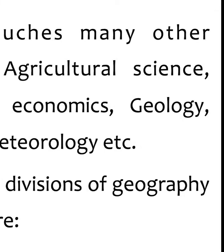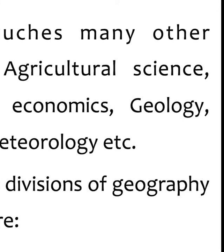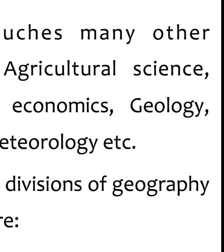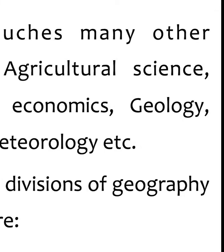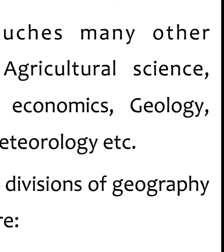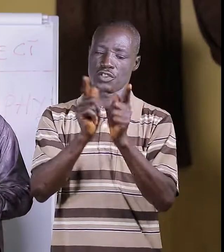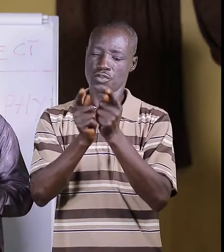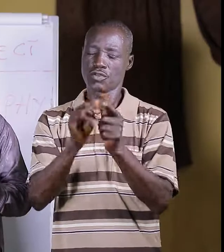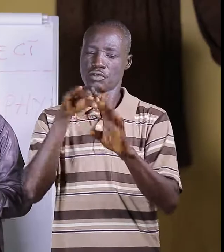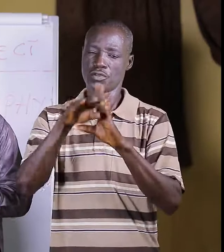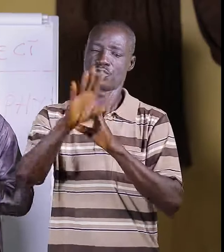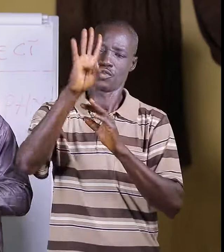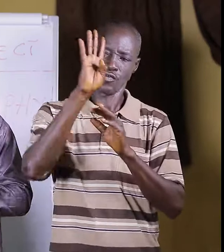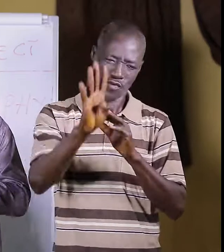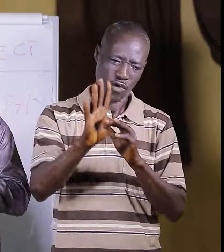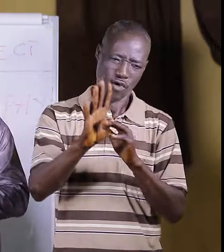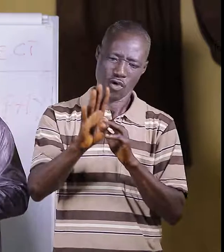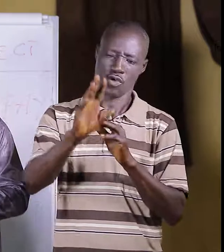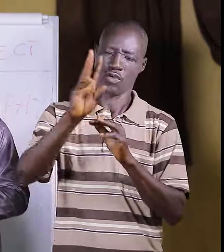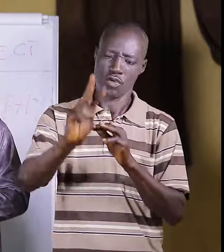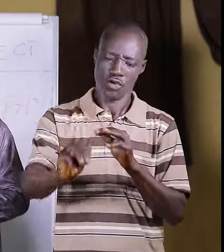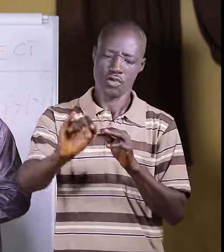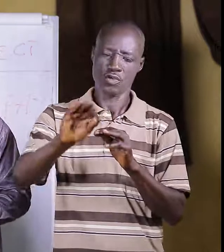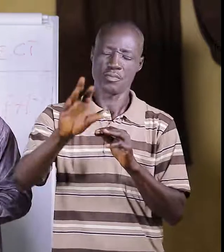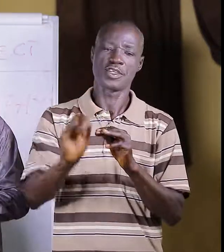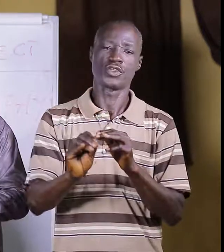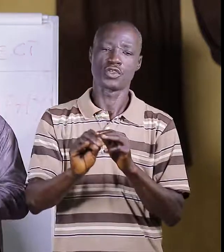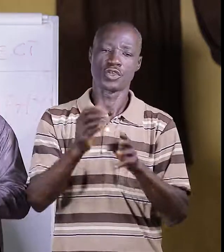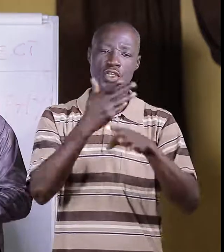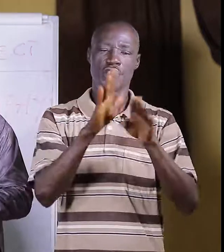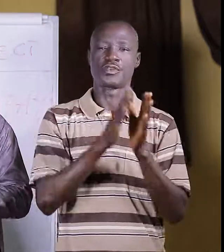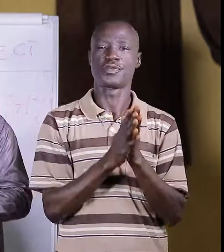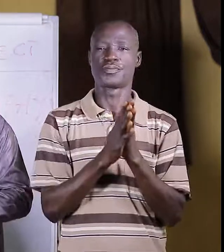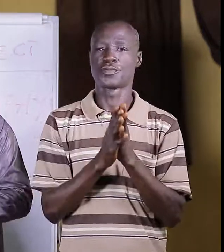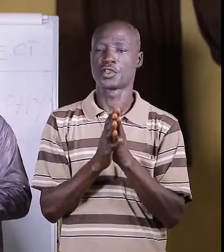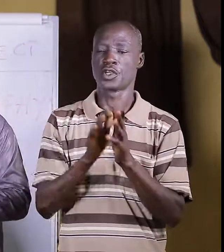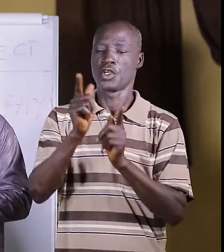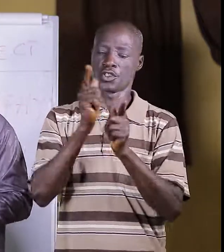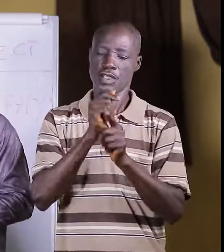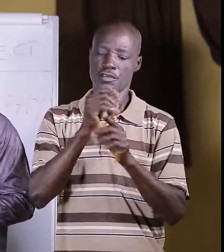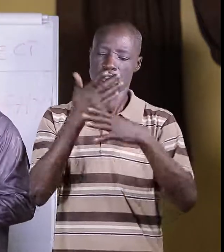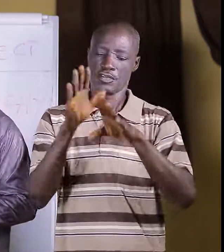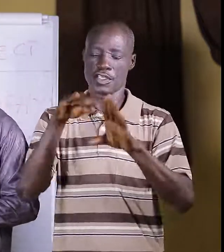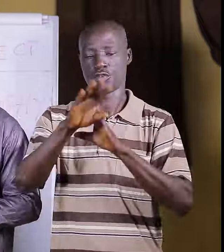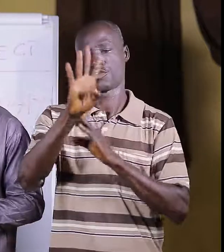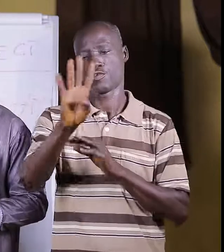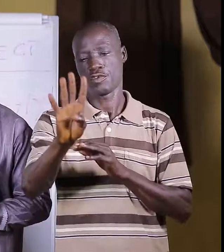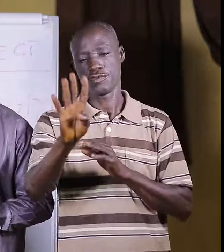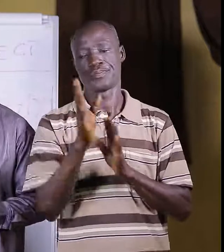subdivisions. We group geography as a subject into 4 major